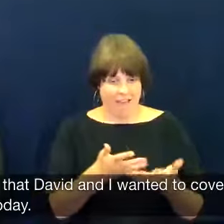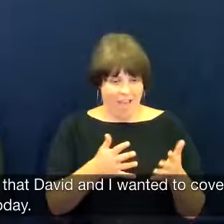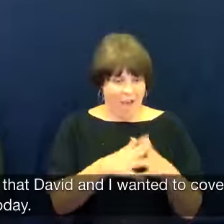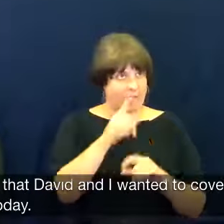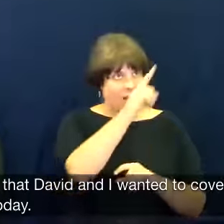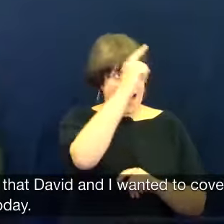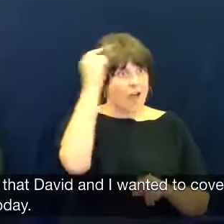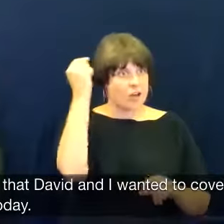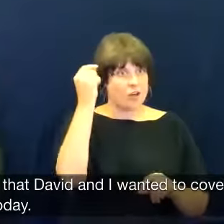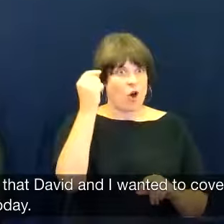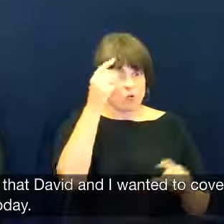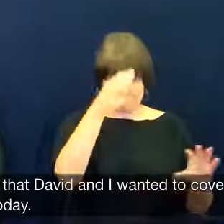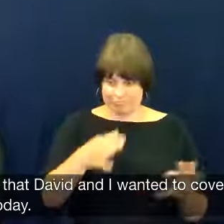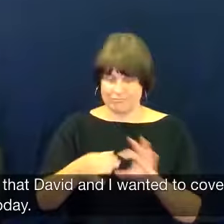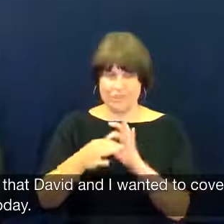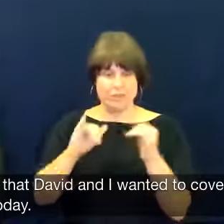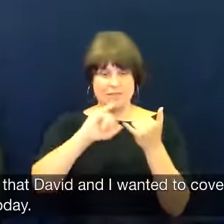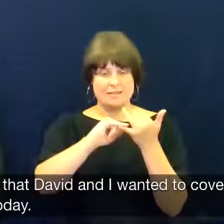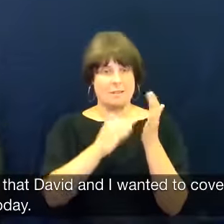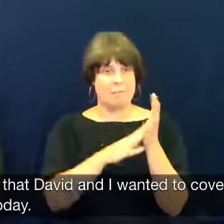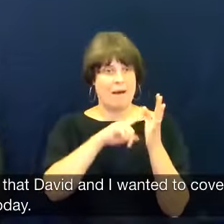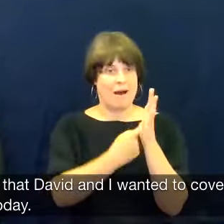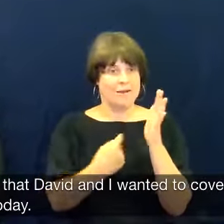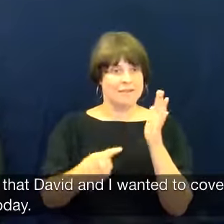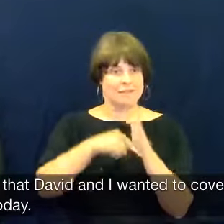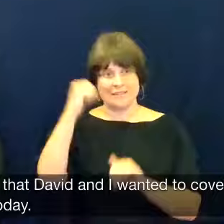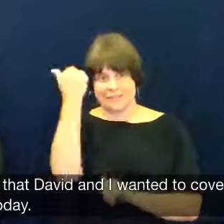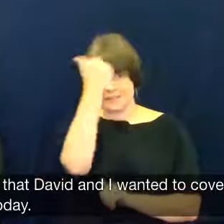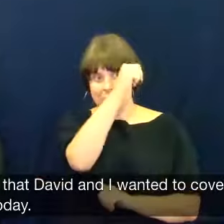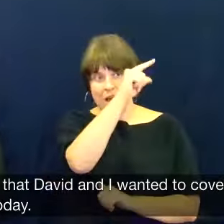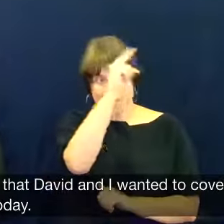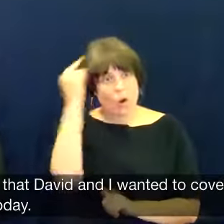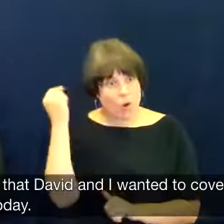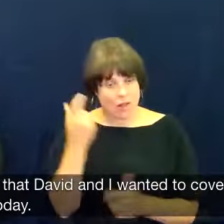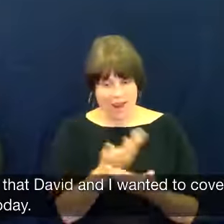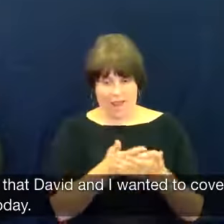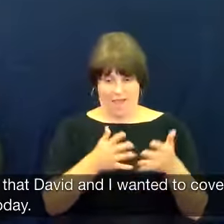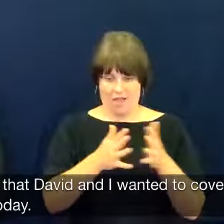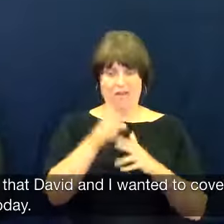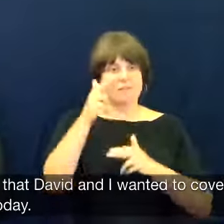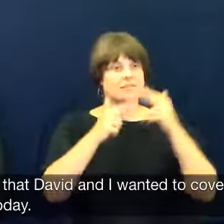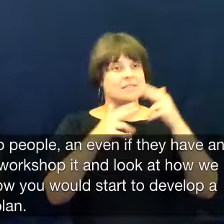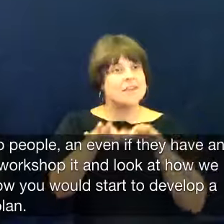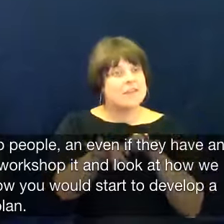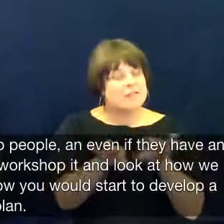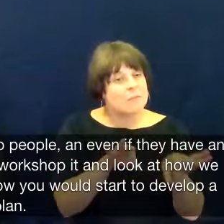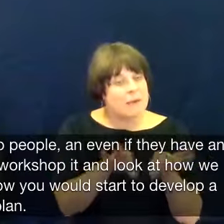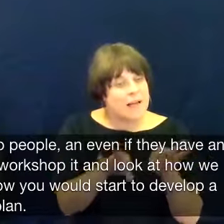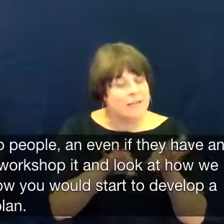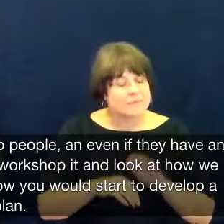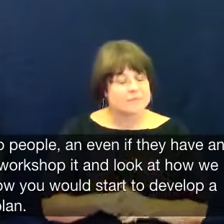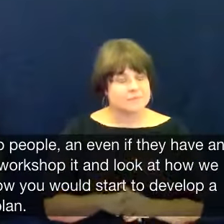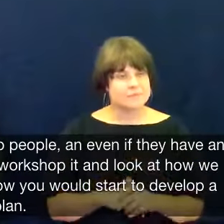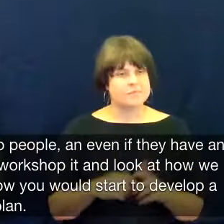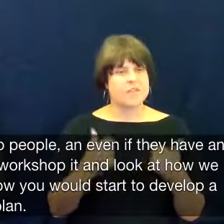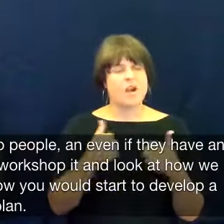goal, how you would start to develop a plan. I'll also do a decent pause